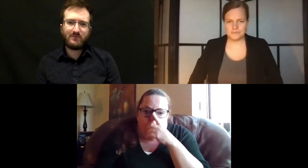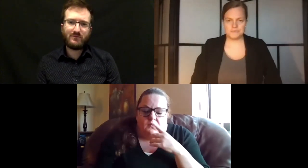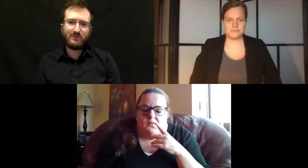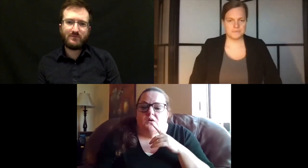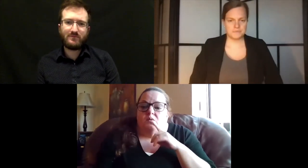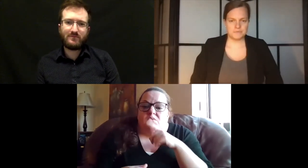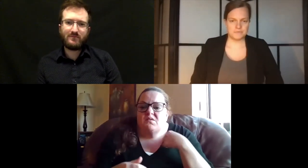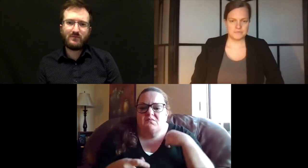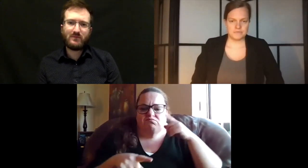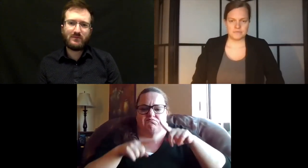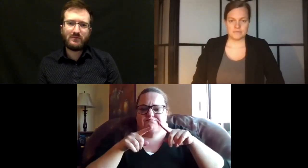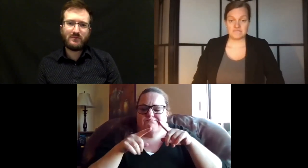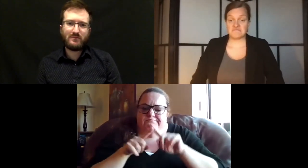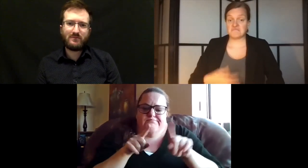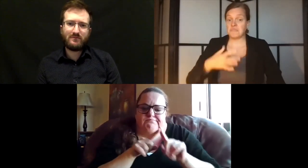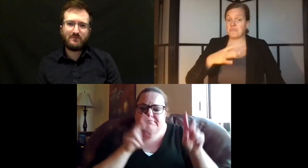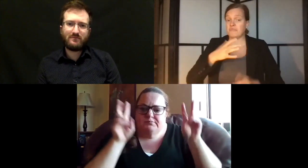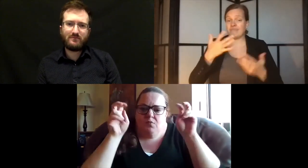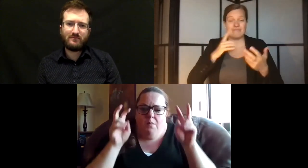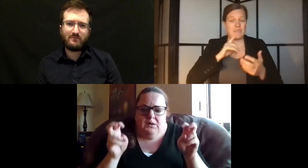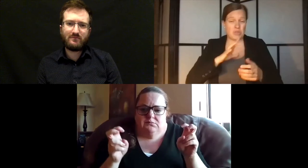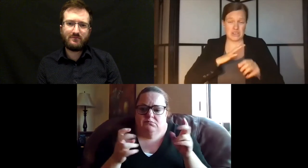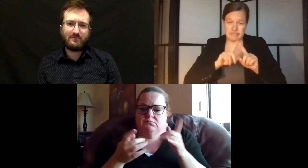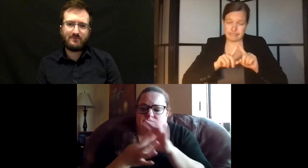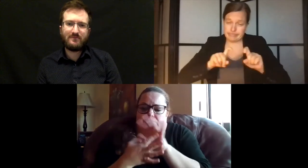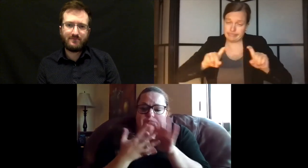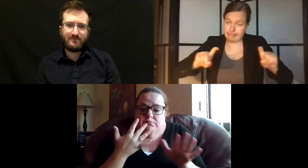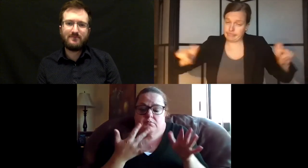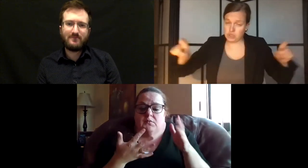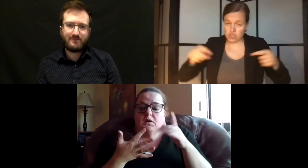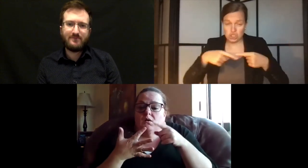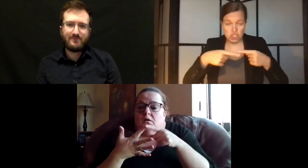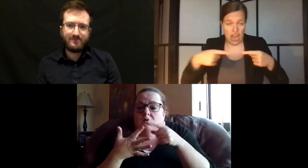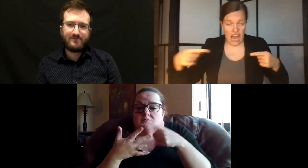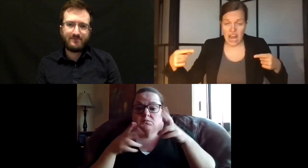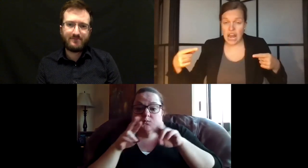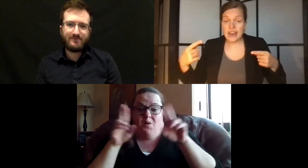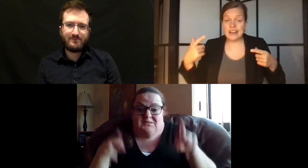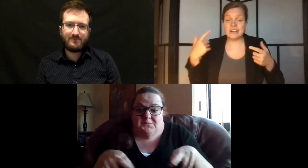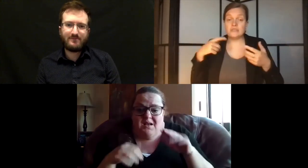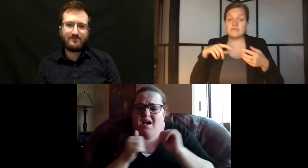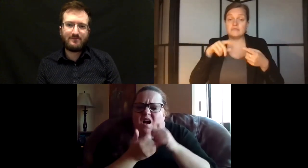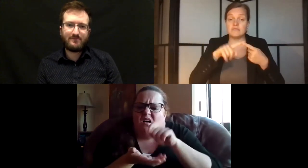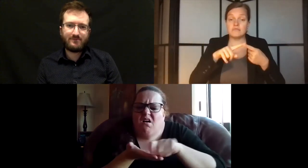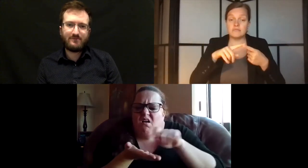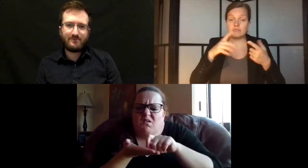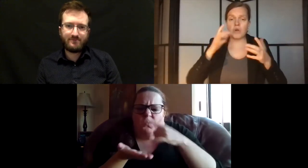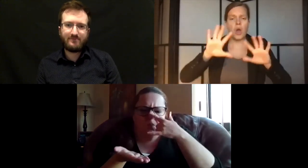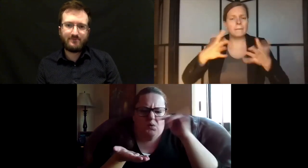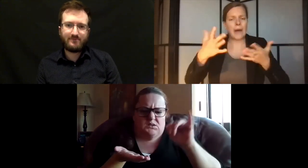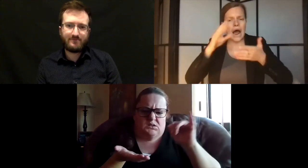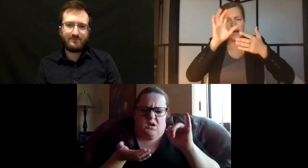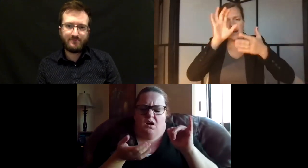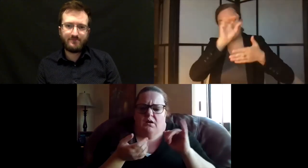would look like in employment services? There's a variety of different topics. One is resume